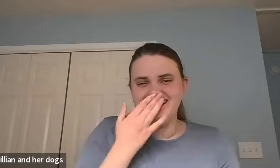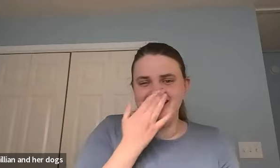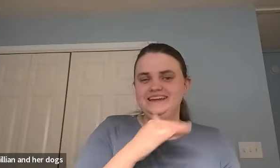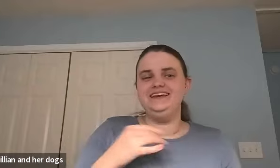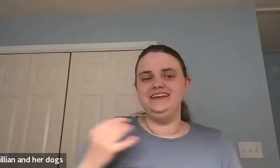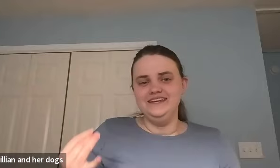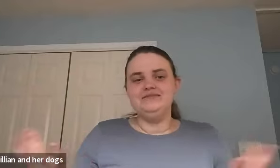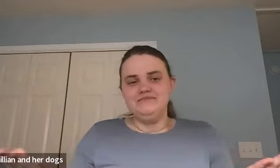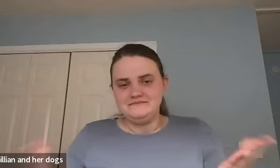it.